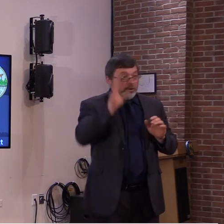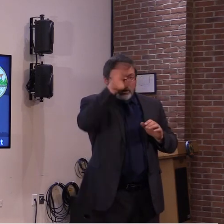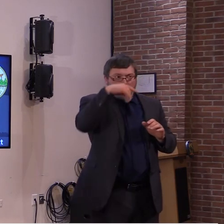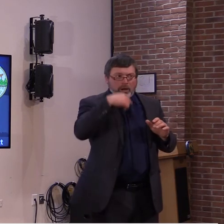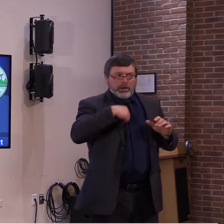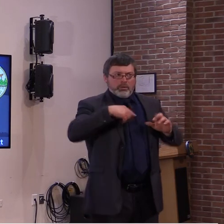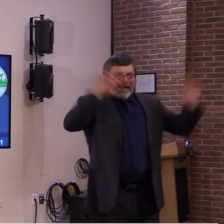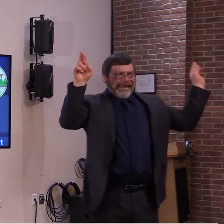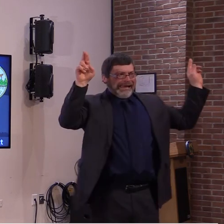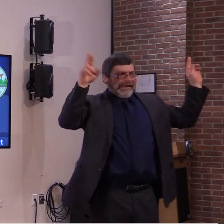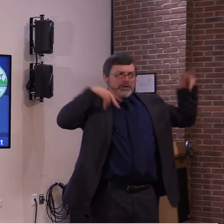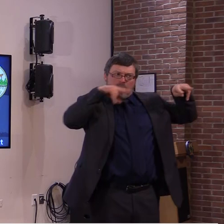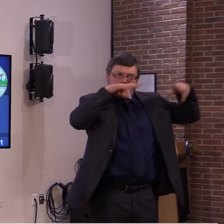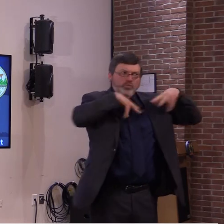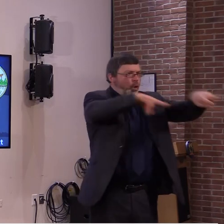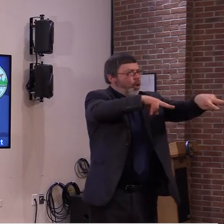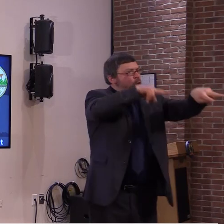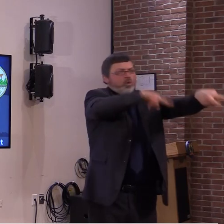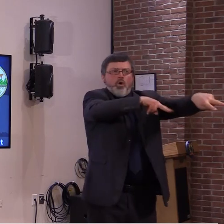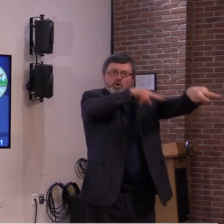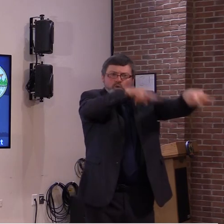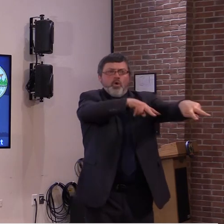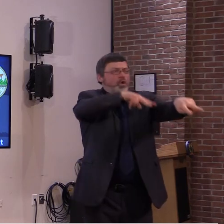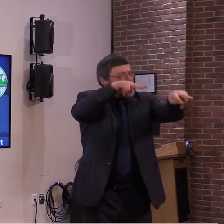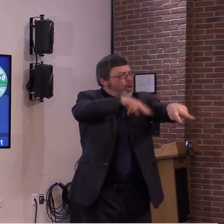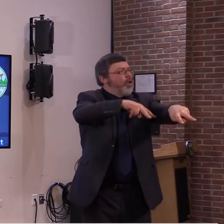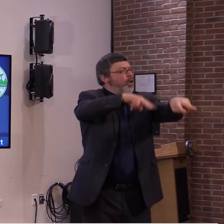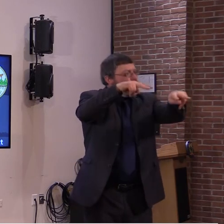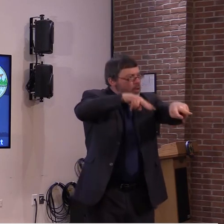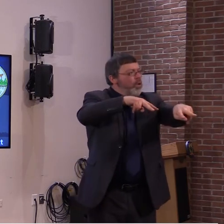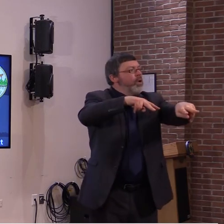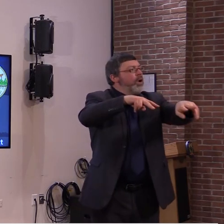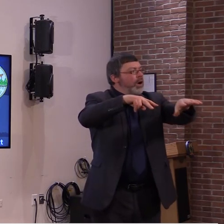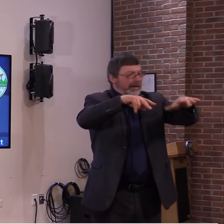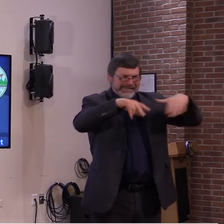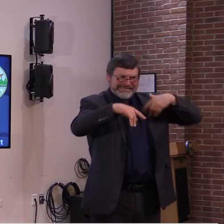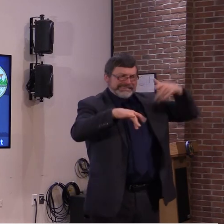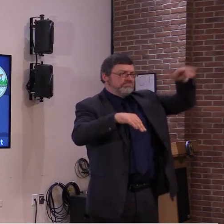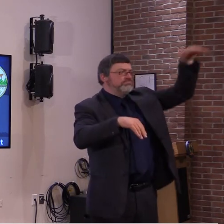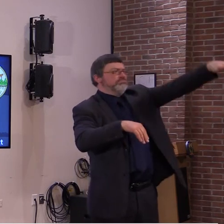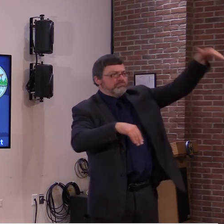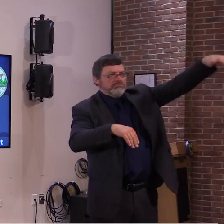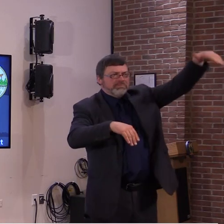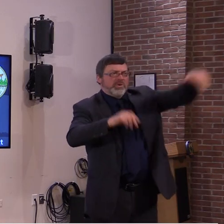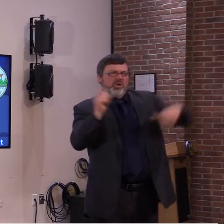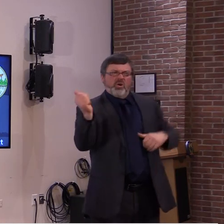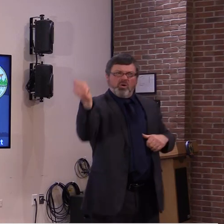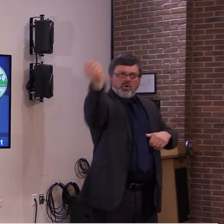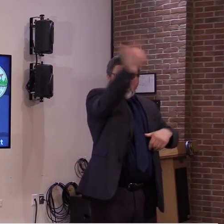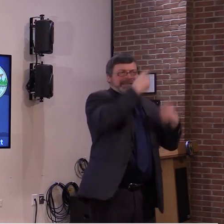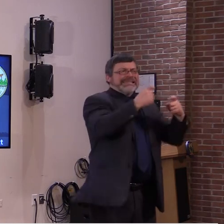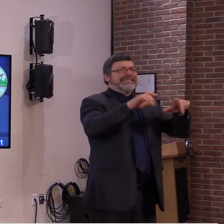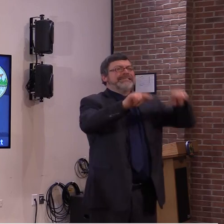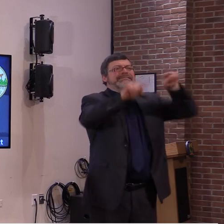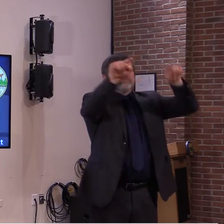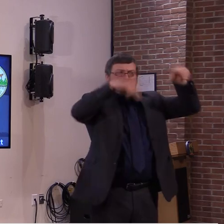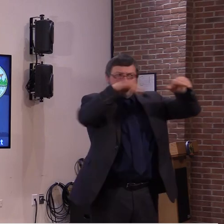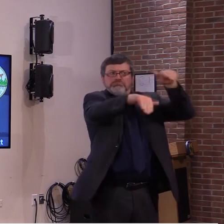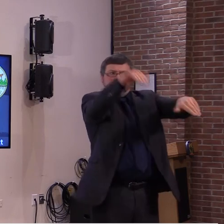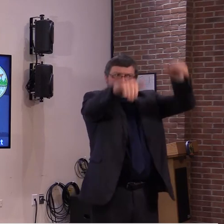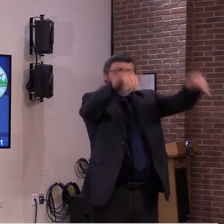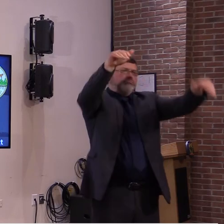ski areas to do this for us, and so far that they've done their part, and there are very